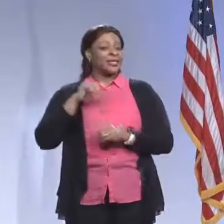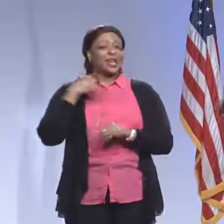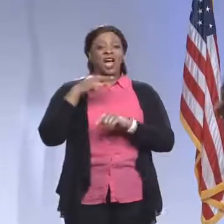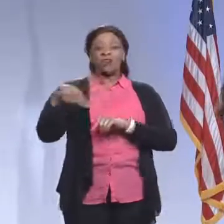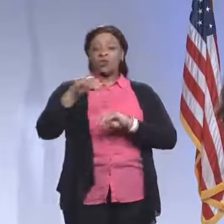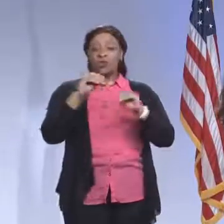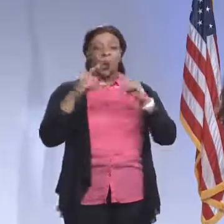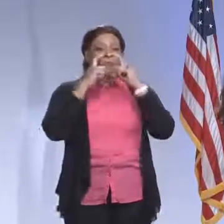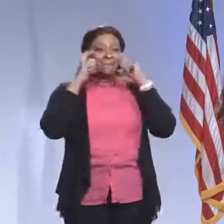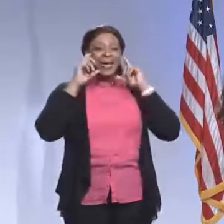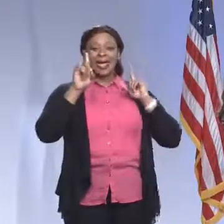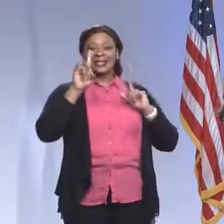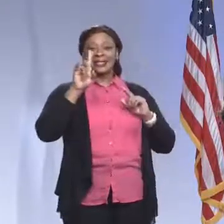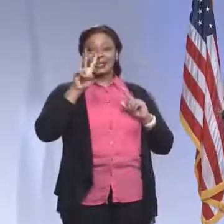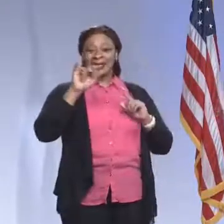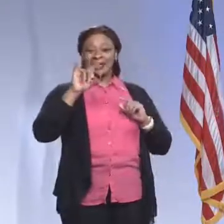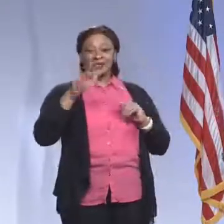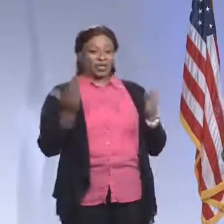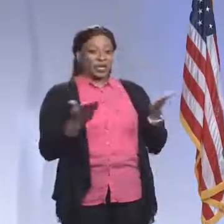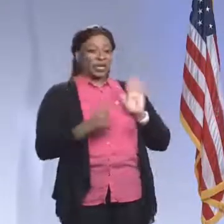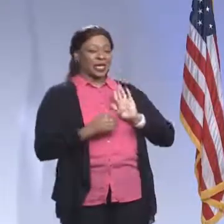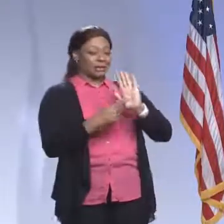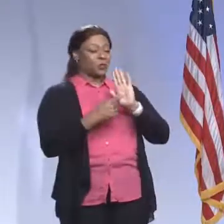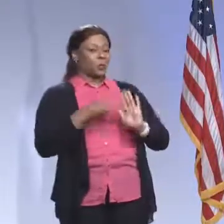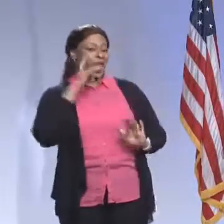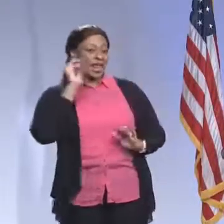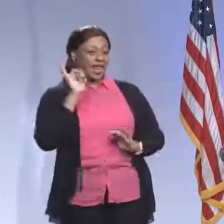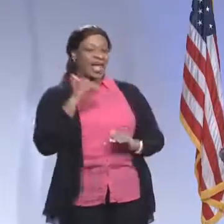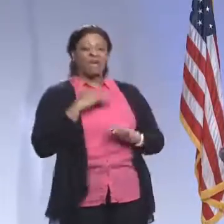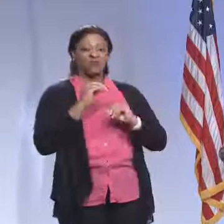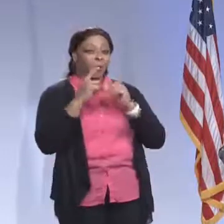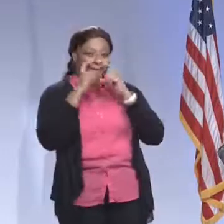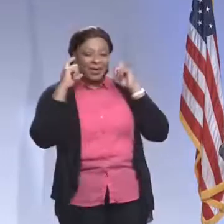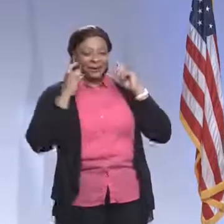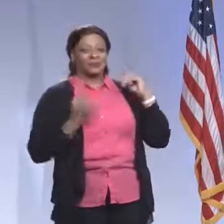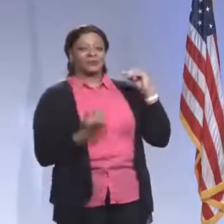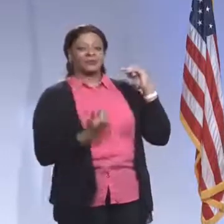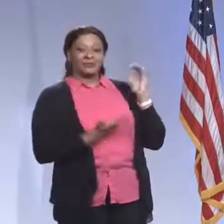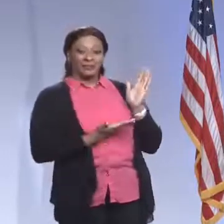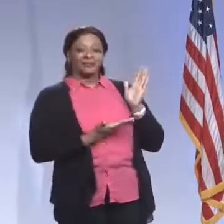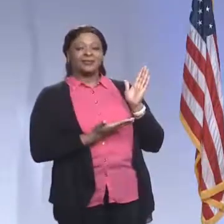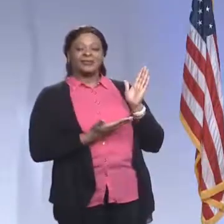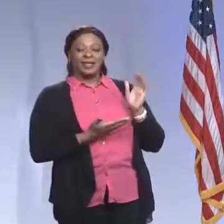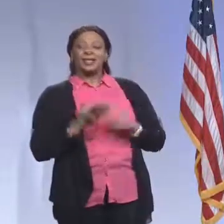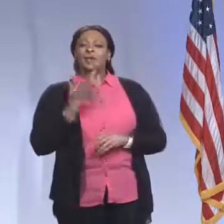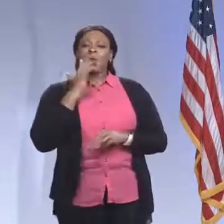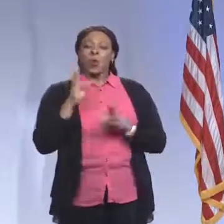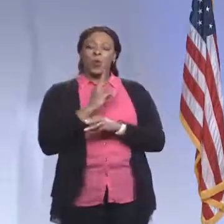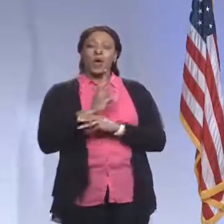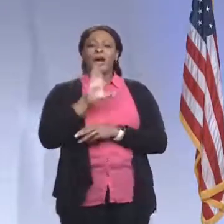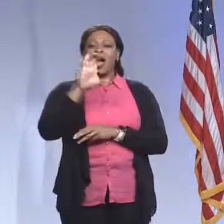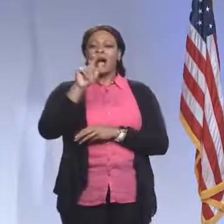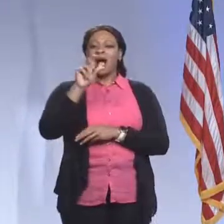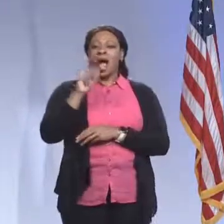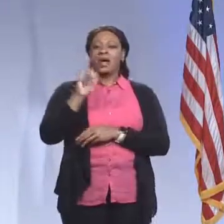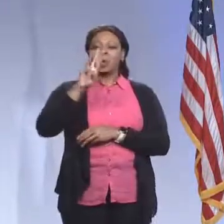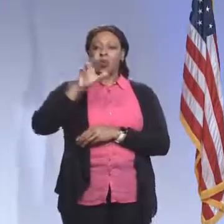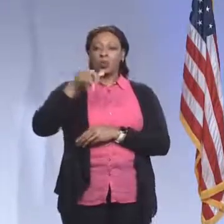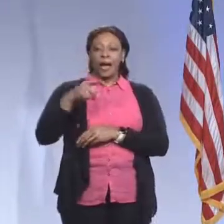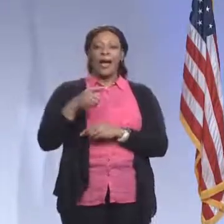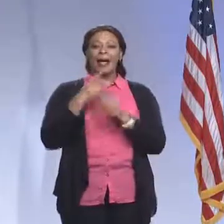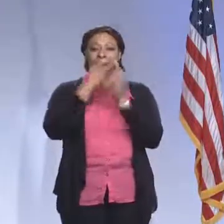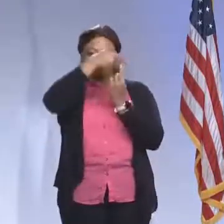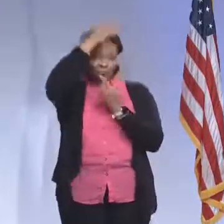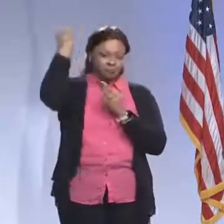we actually had David here to demonstrate. If you want to stand back up, David, thank you. David chooses to wear a cotton wrap. Sometimes I'll